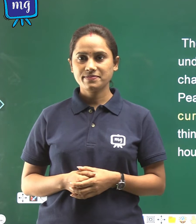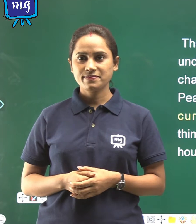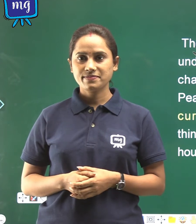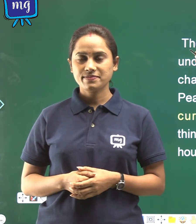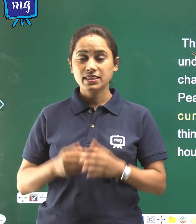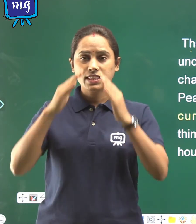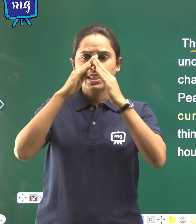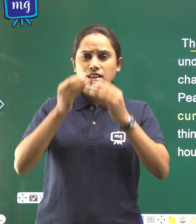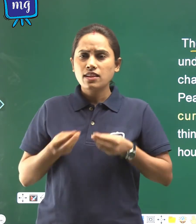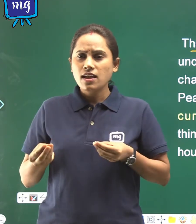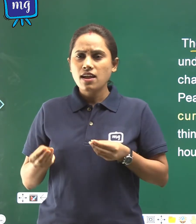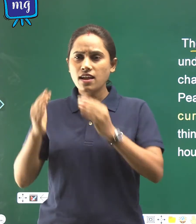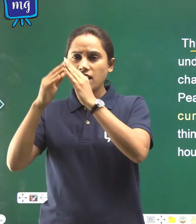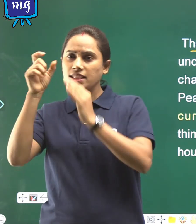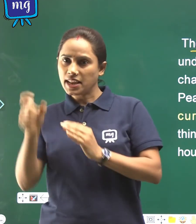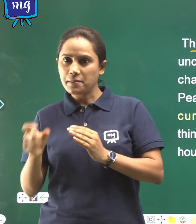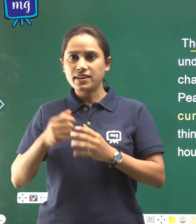The neighbor